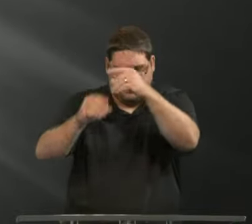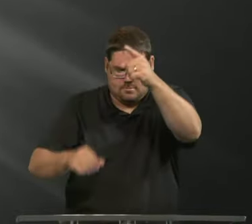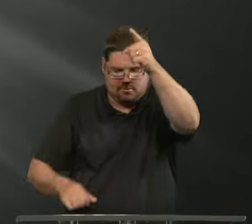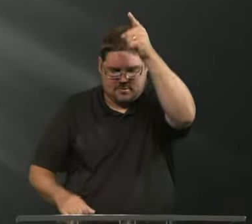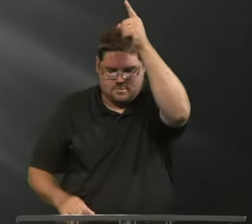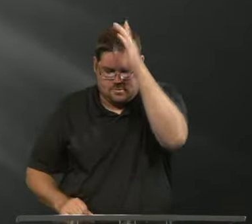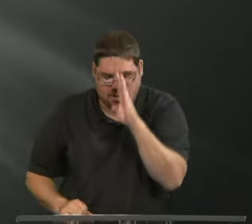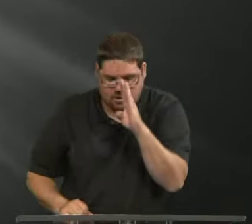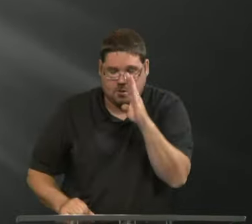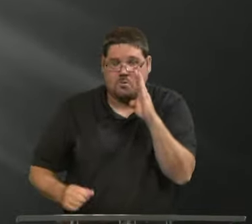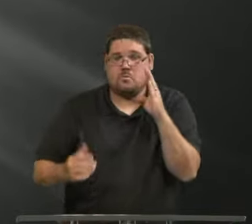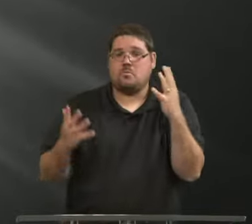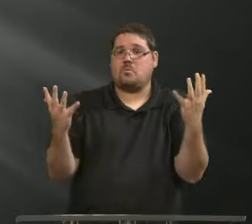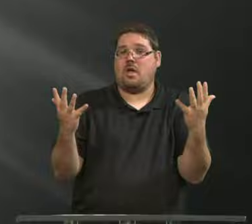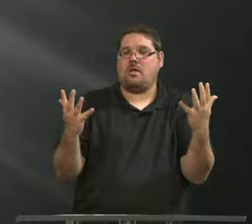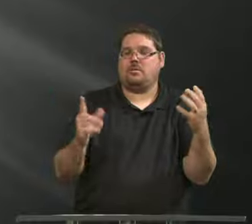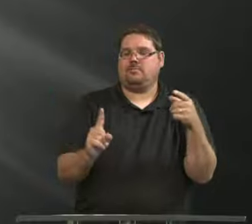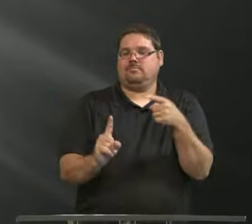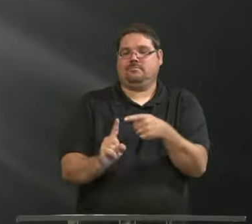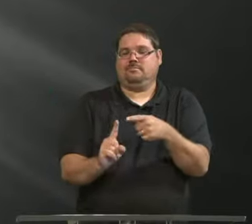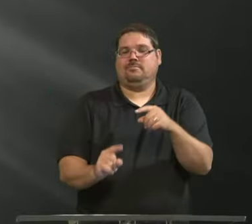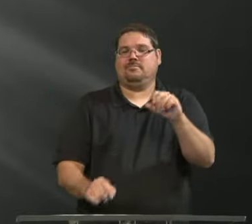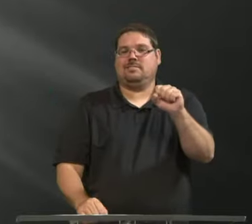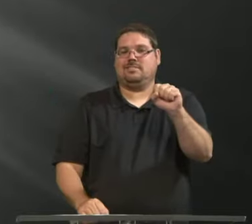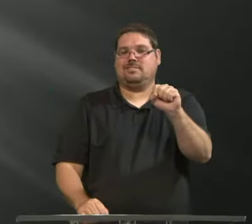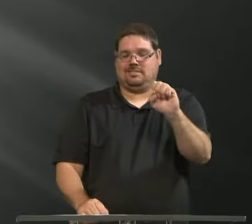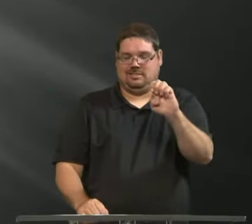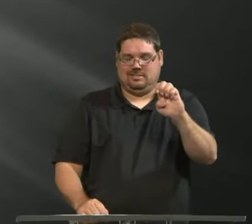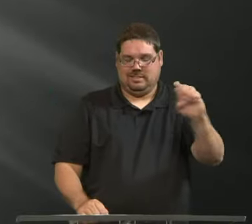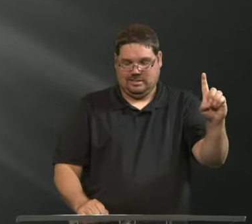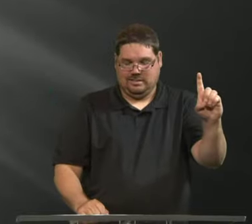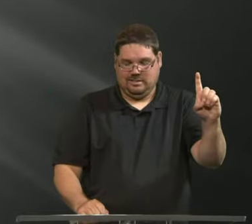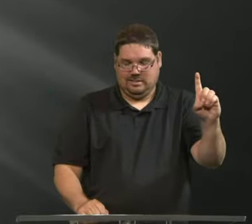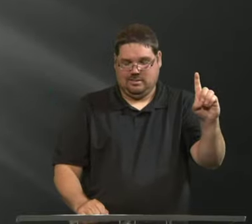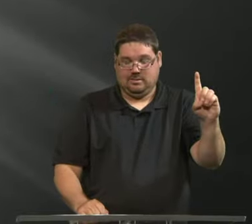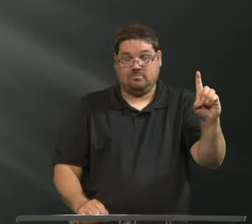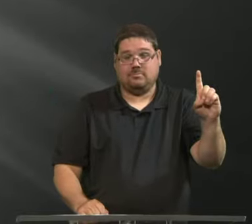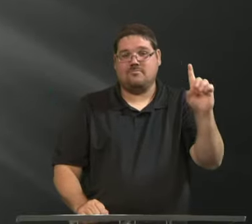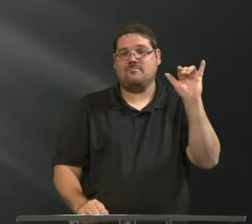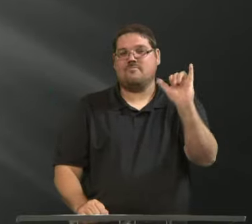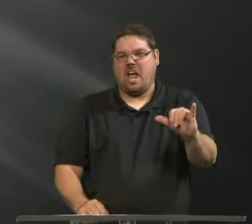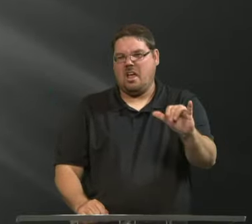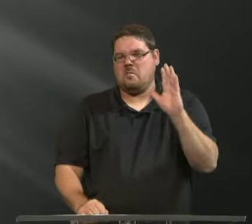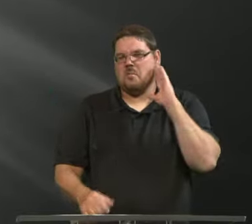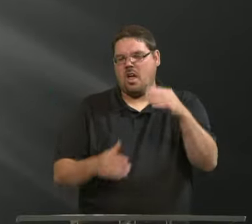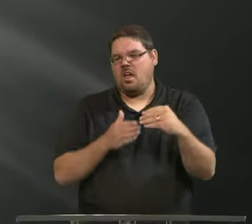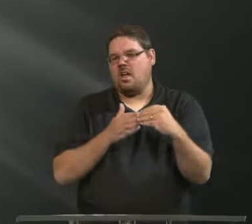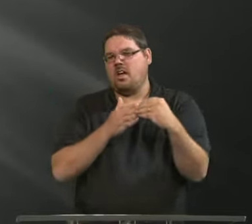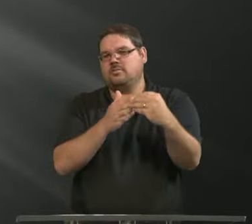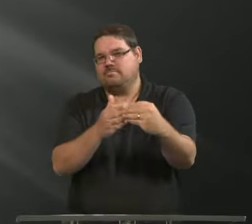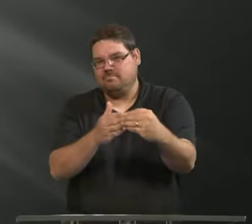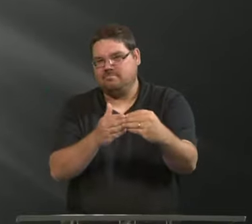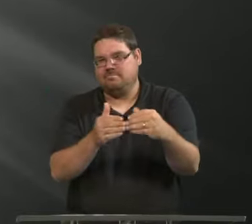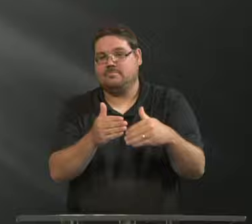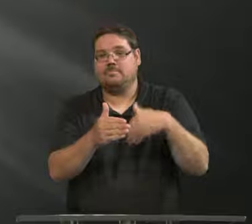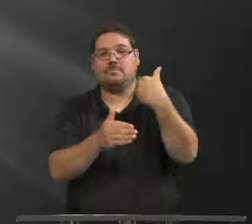the glimpse of hope. They had faith in God, because through her seed, they